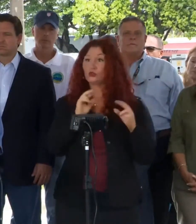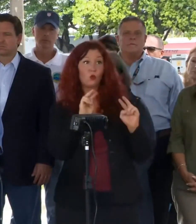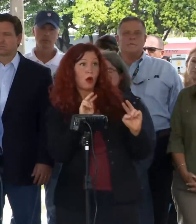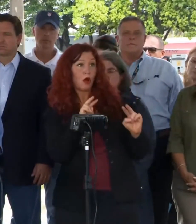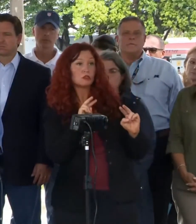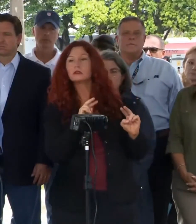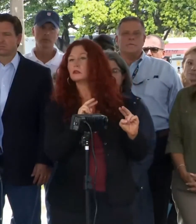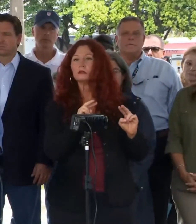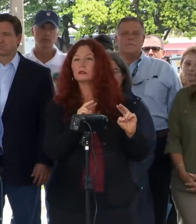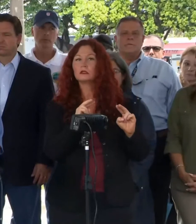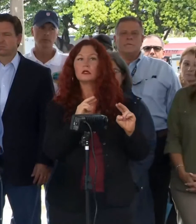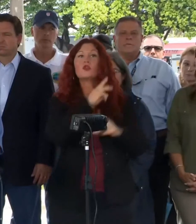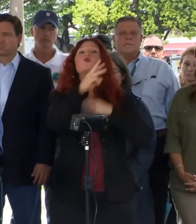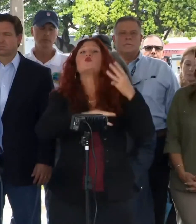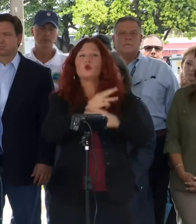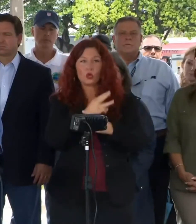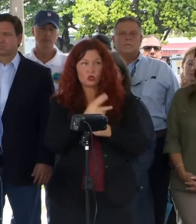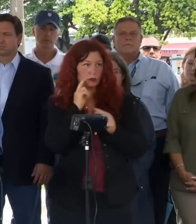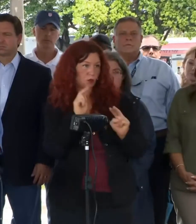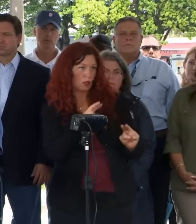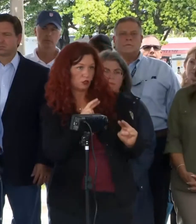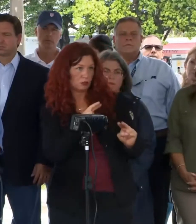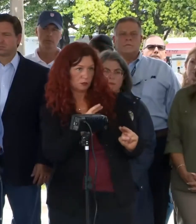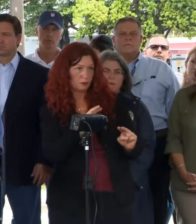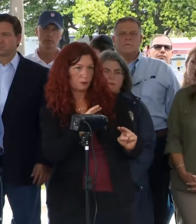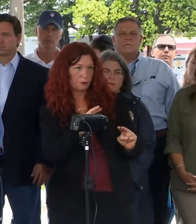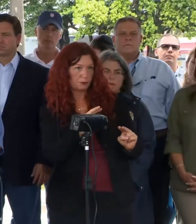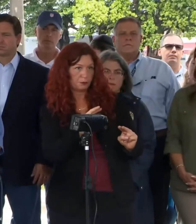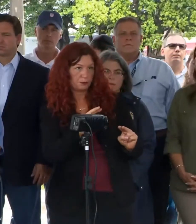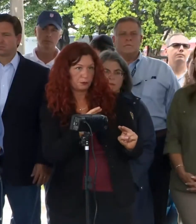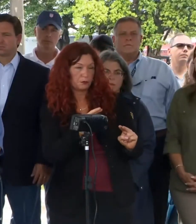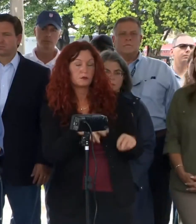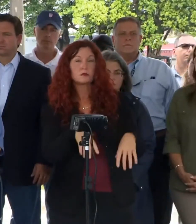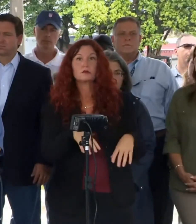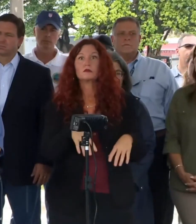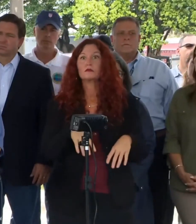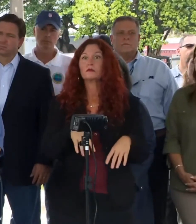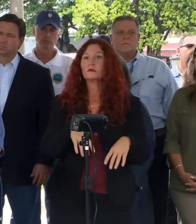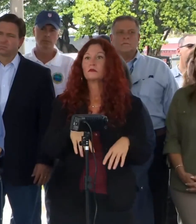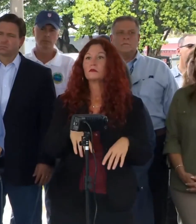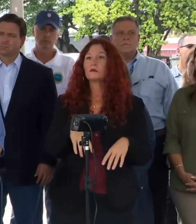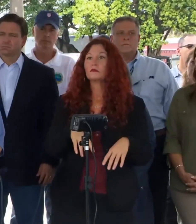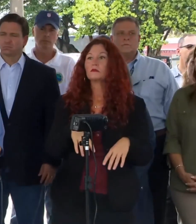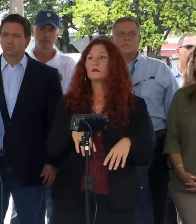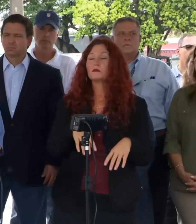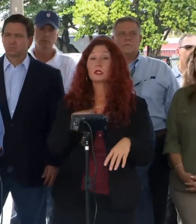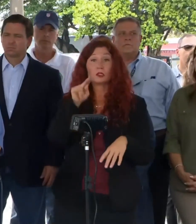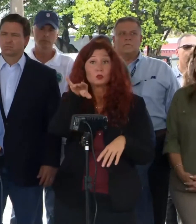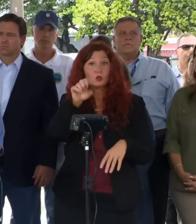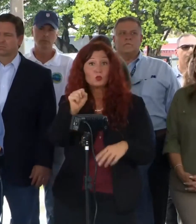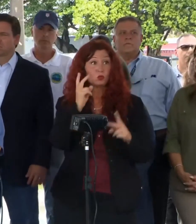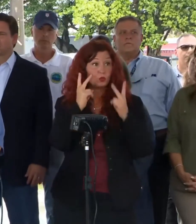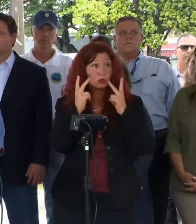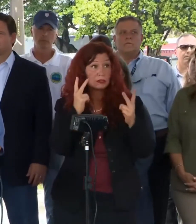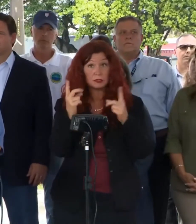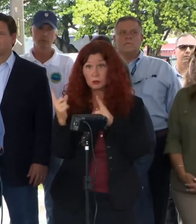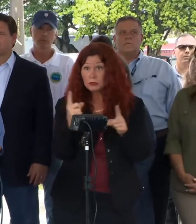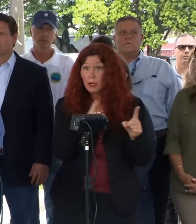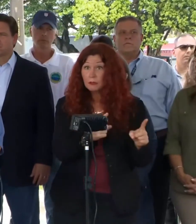news and what you're putting out is what's going on. And I'm very proud that I've been to a lot